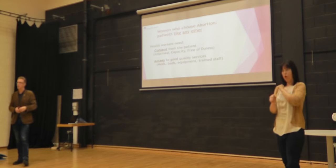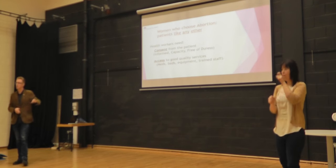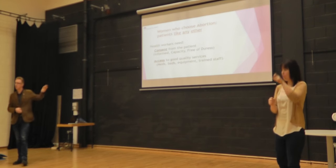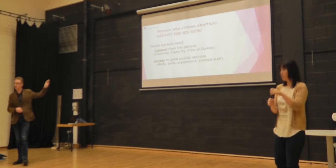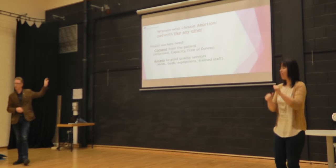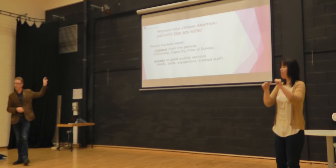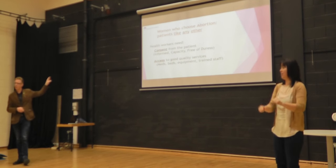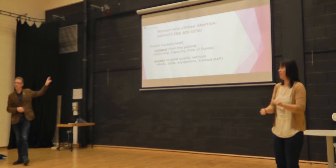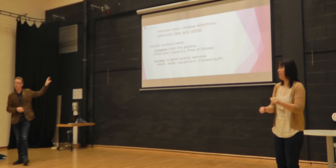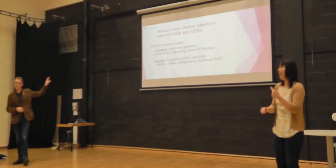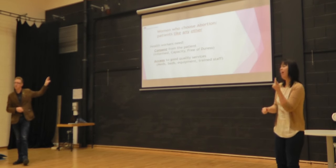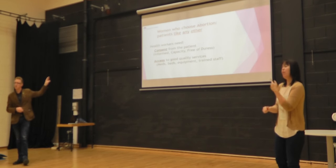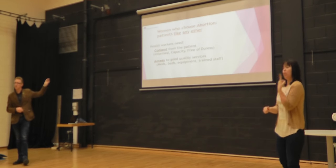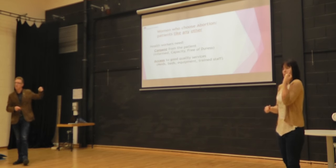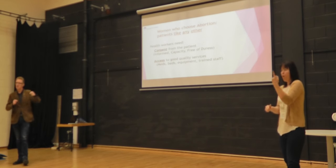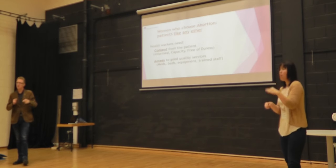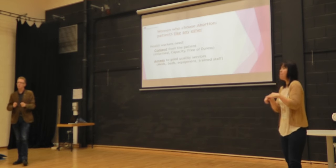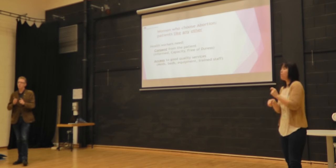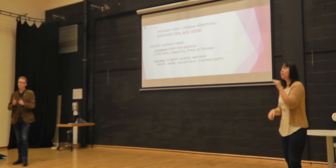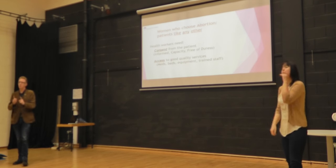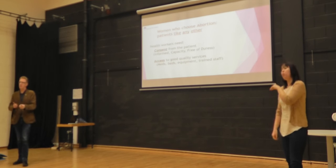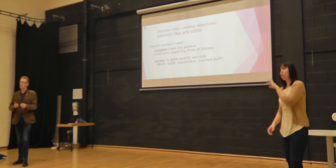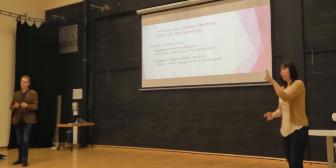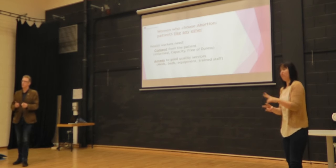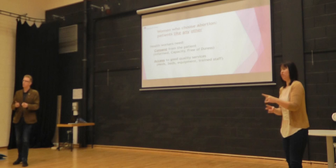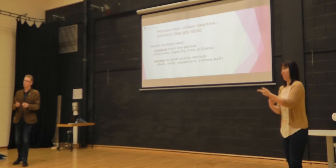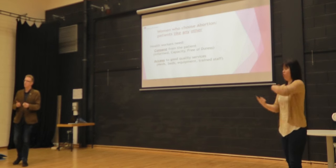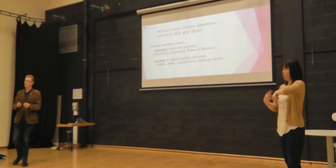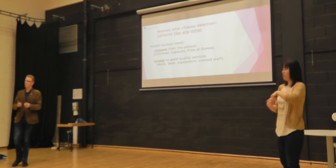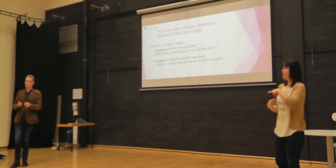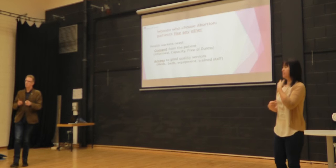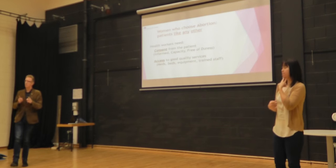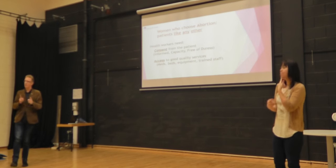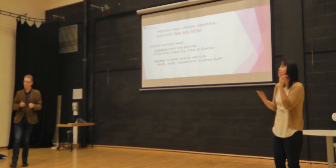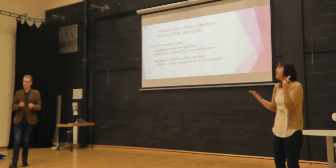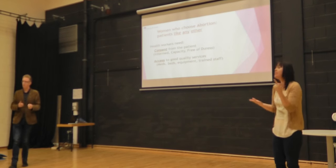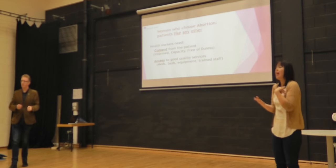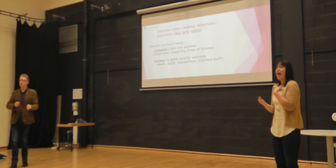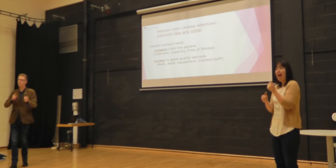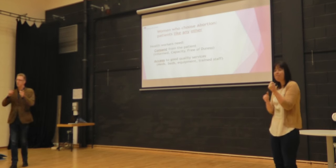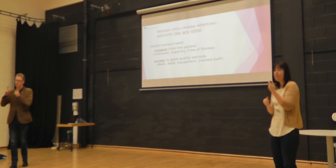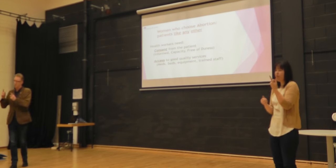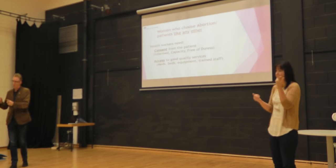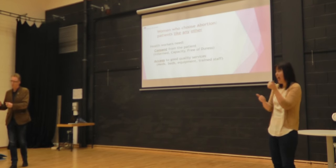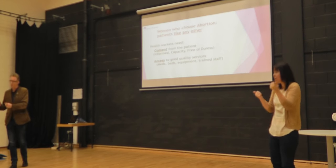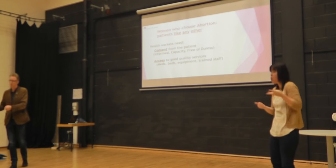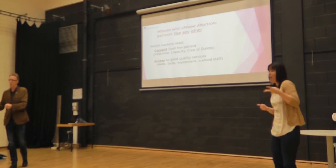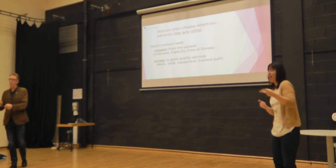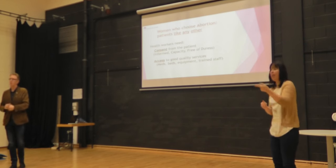poignant questions that we can ask is there some way in which the medical profession